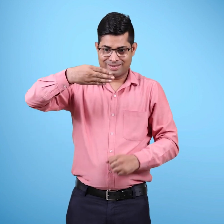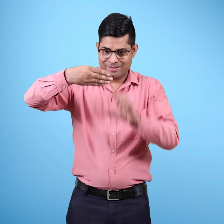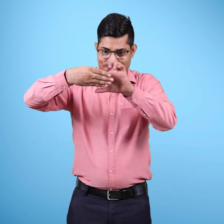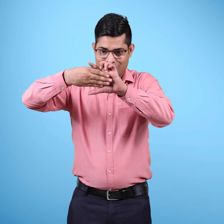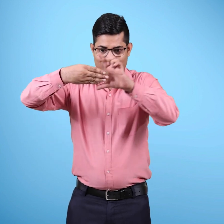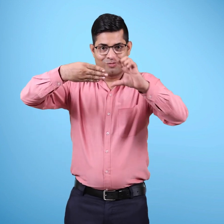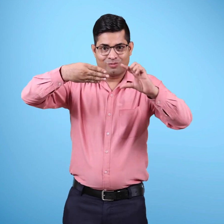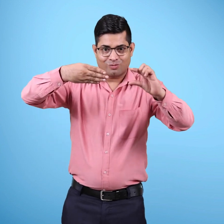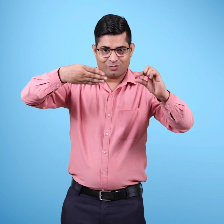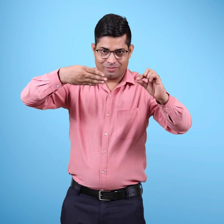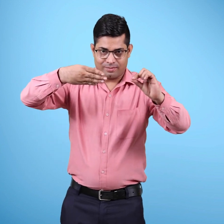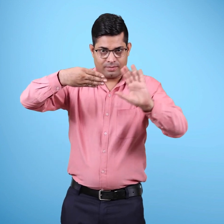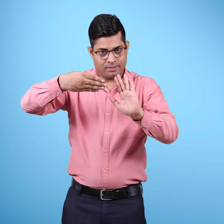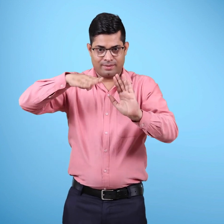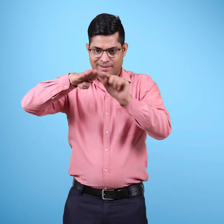Leaf venation.